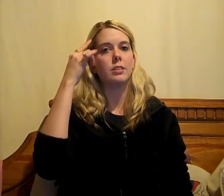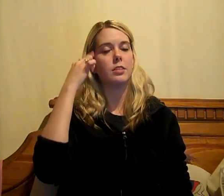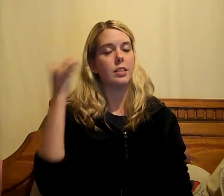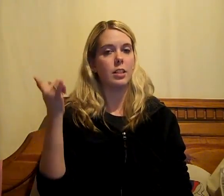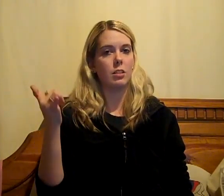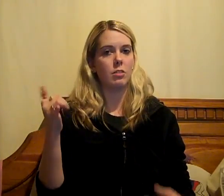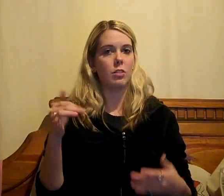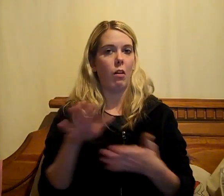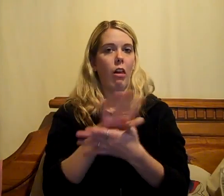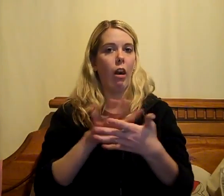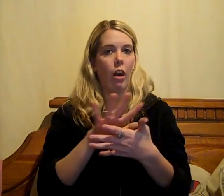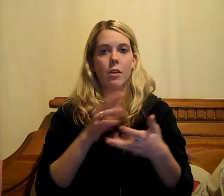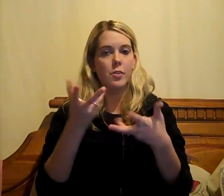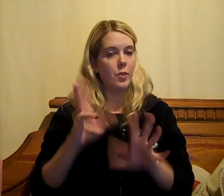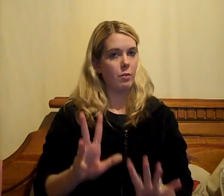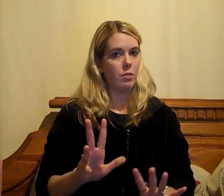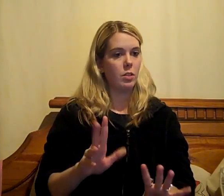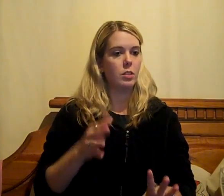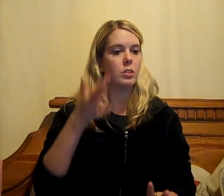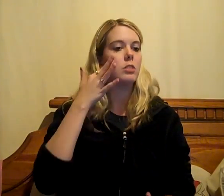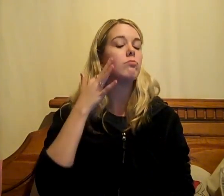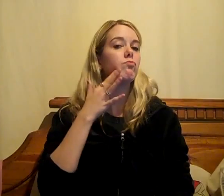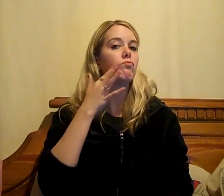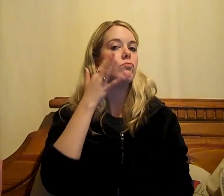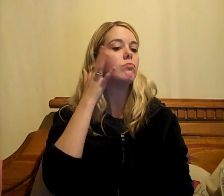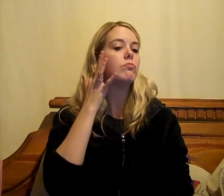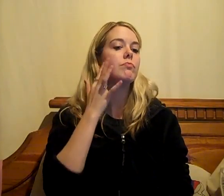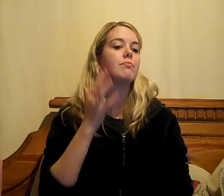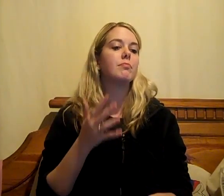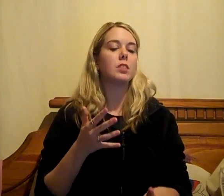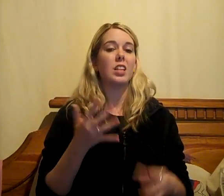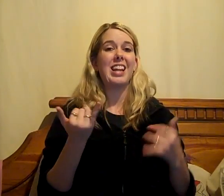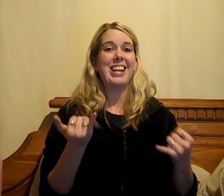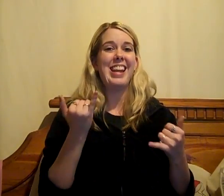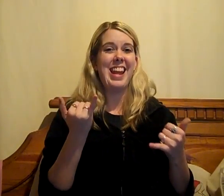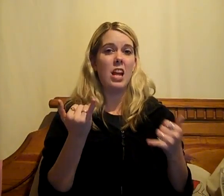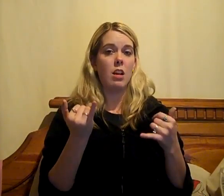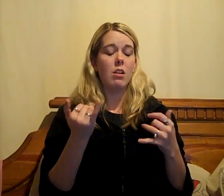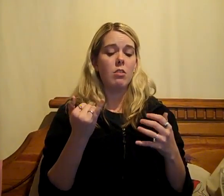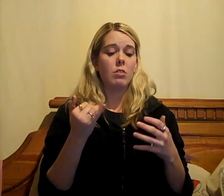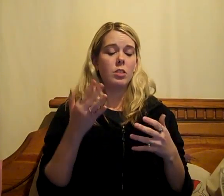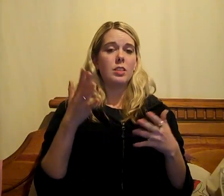to blend it out. So you see how it's starting to look like a sore.